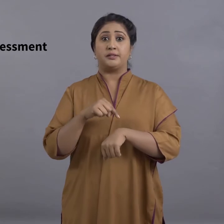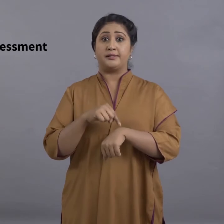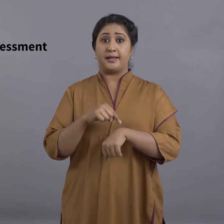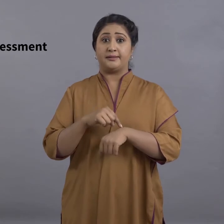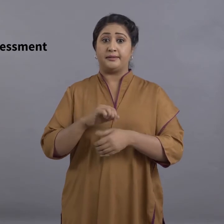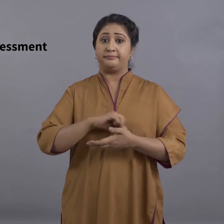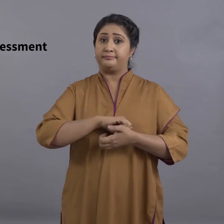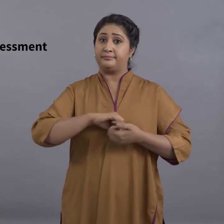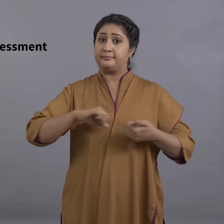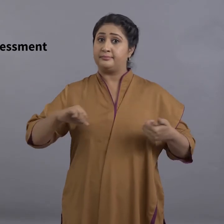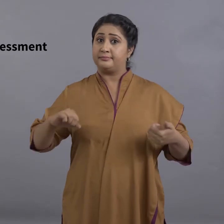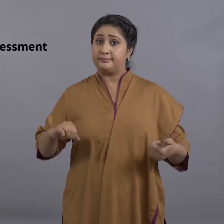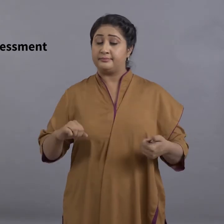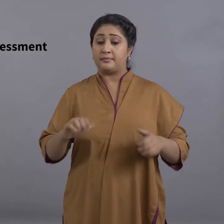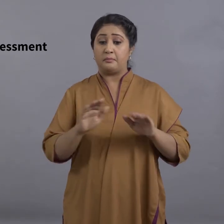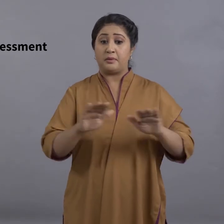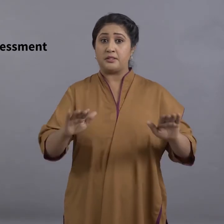the student.